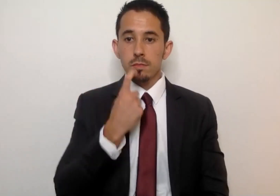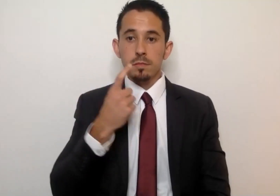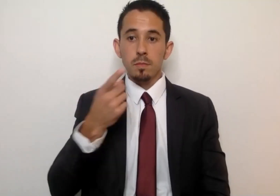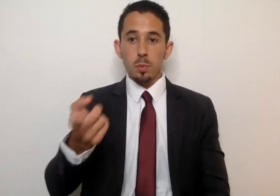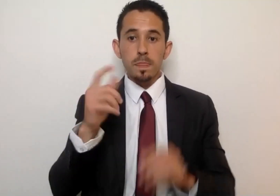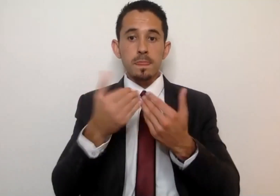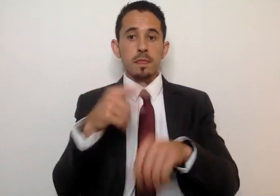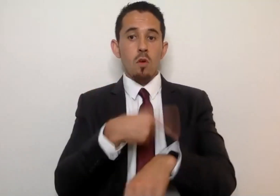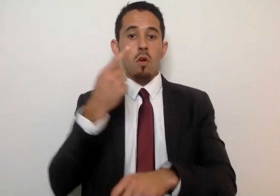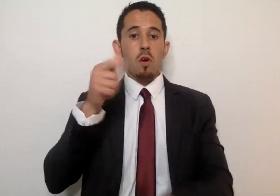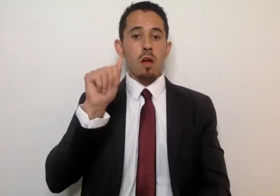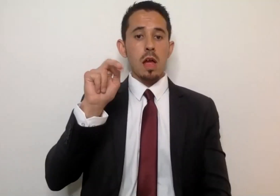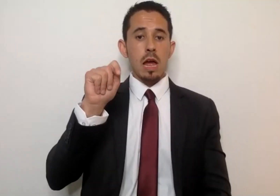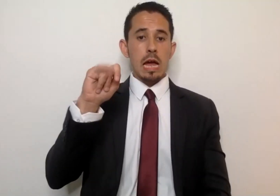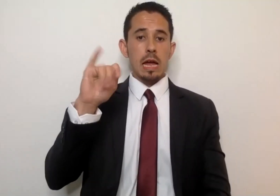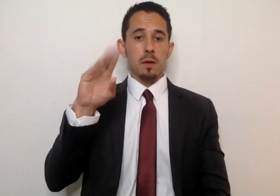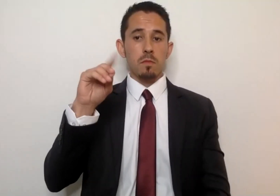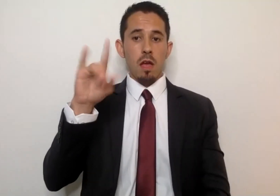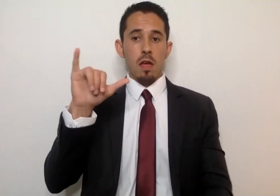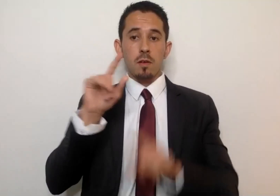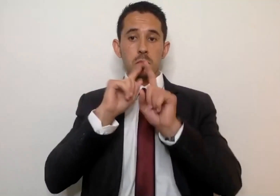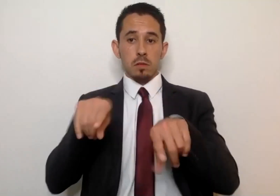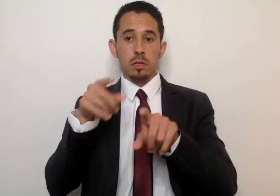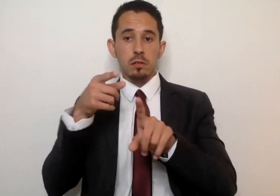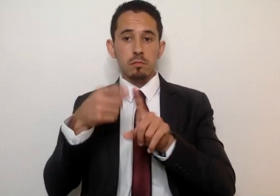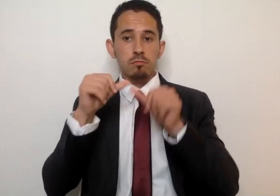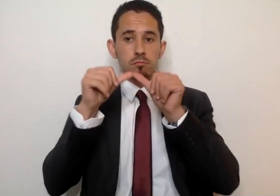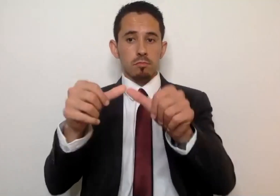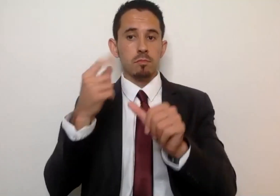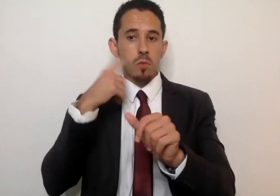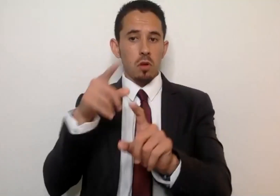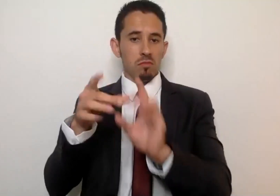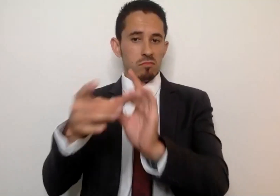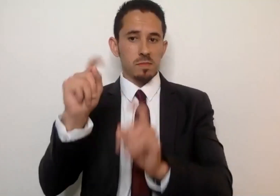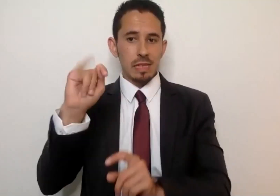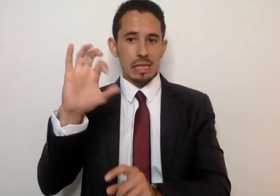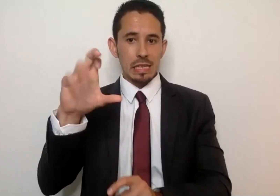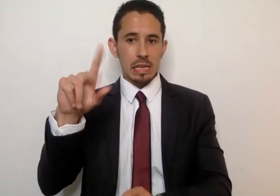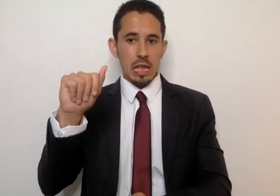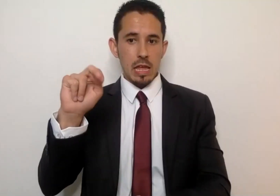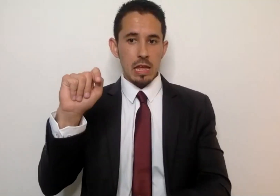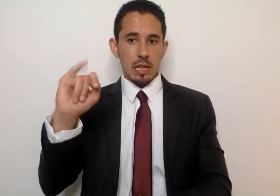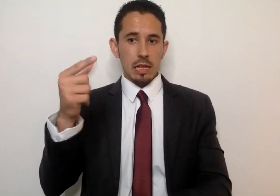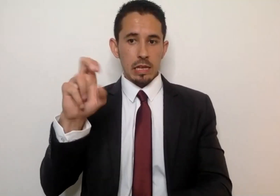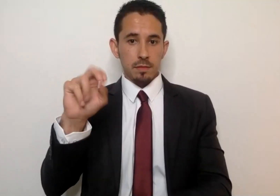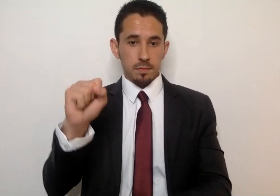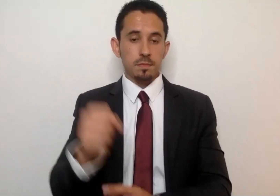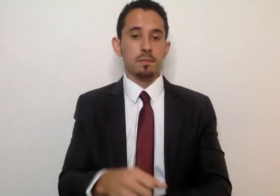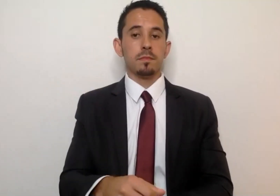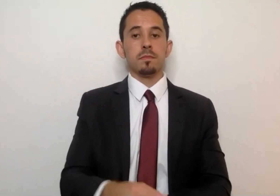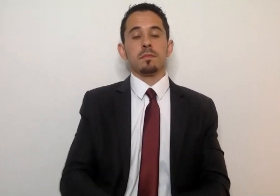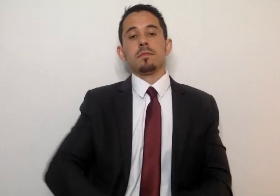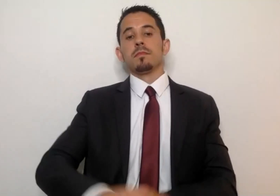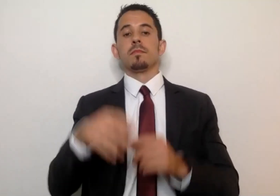from Alicia. How long have you looked into the antibody responses last to the tick